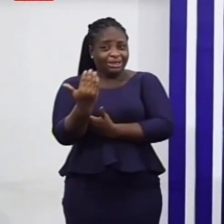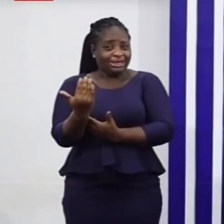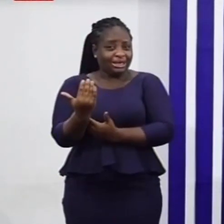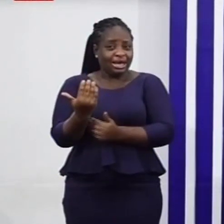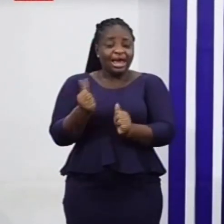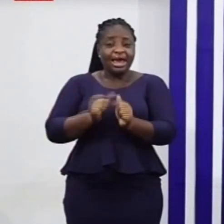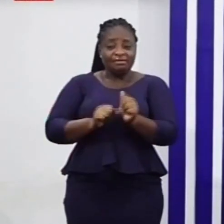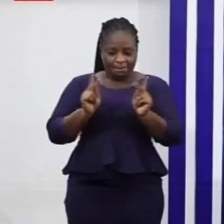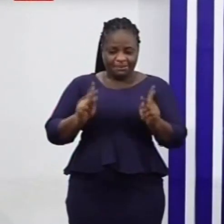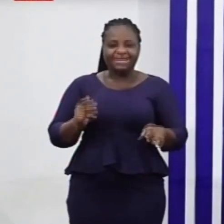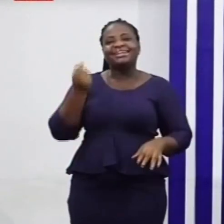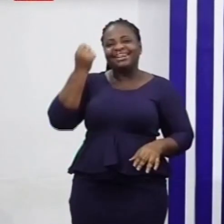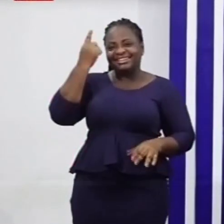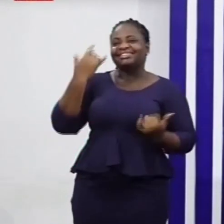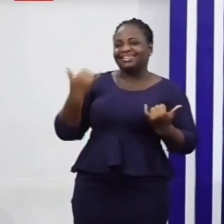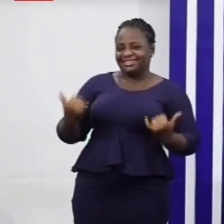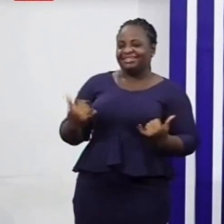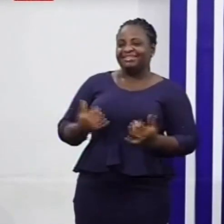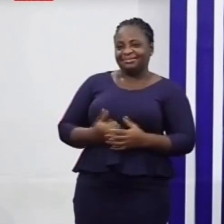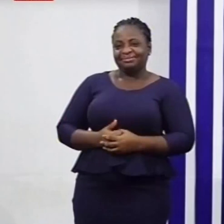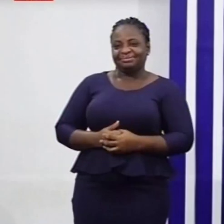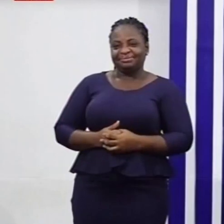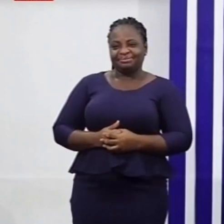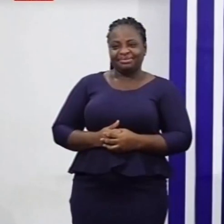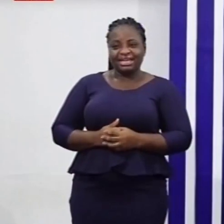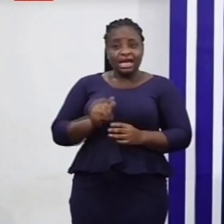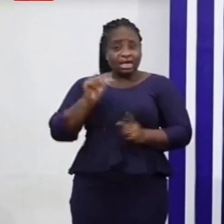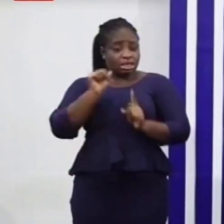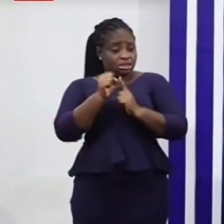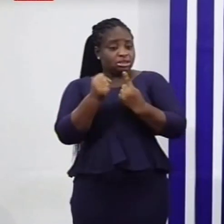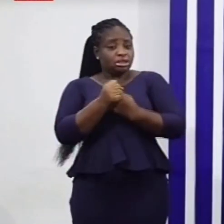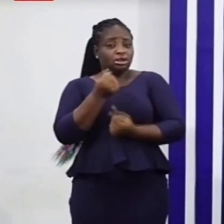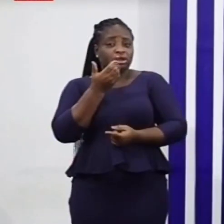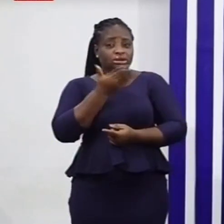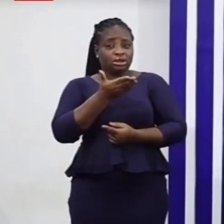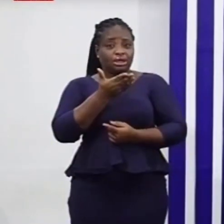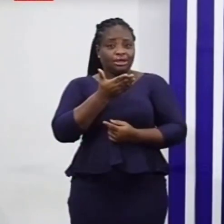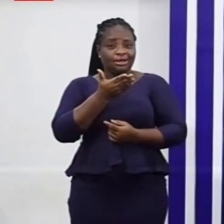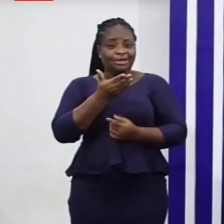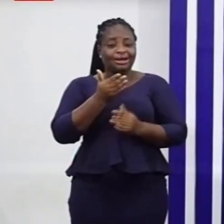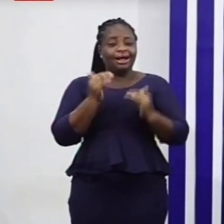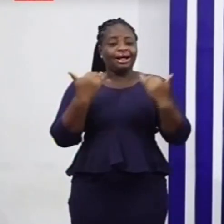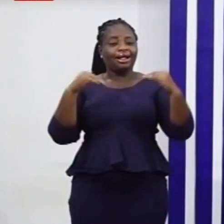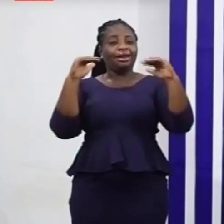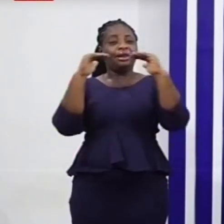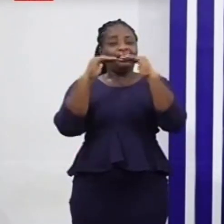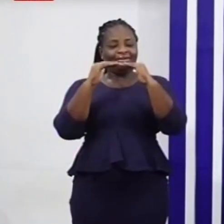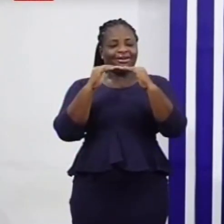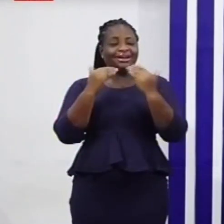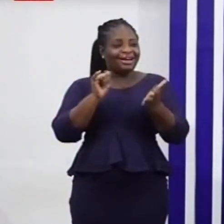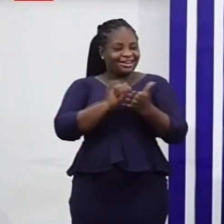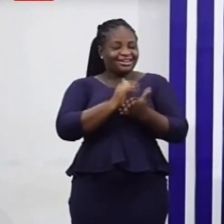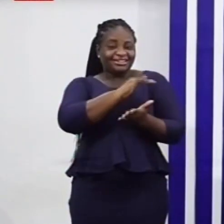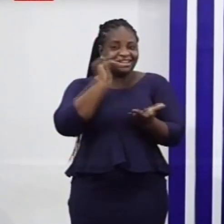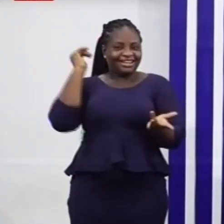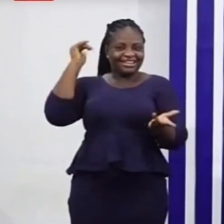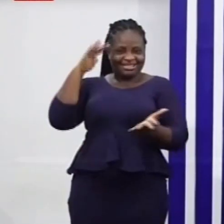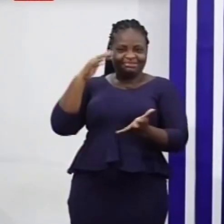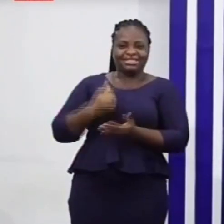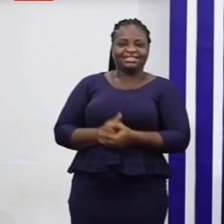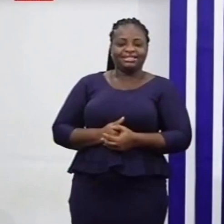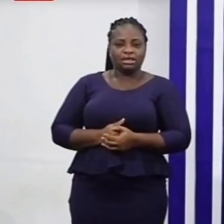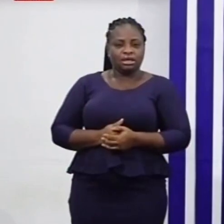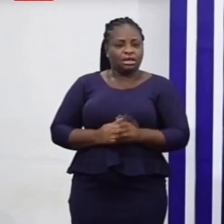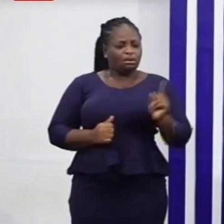everybody understands. And situation is going to the level that we expect.